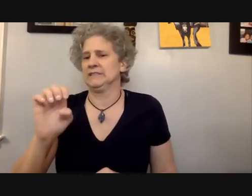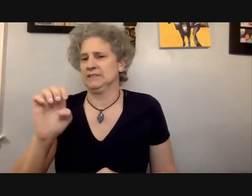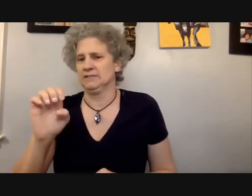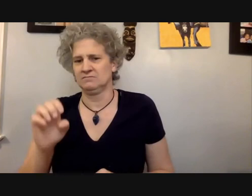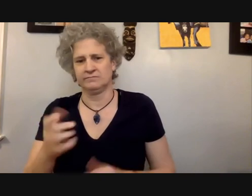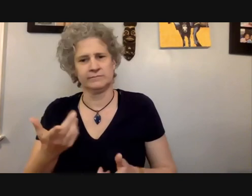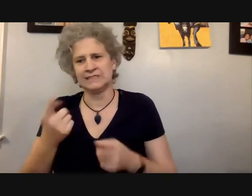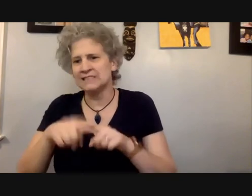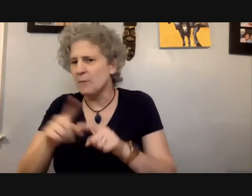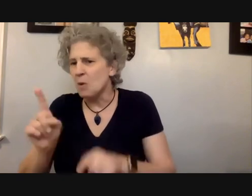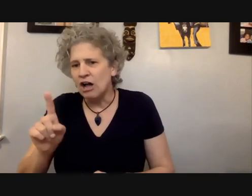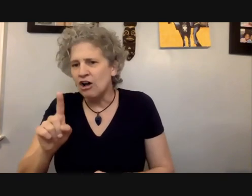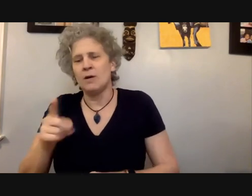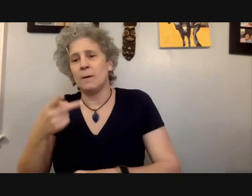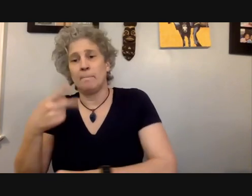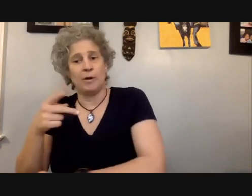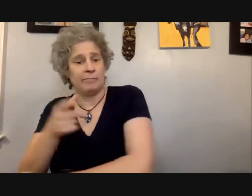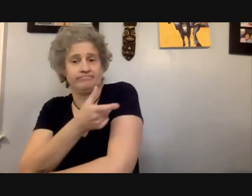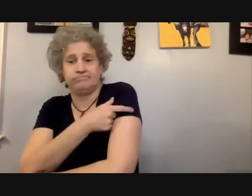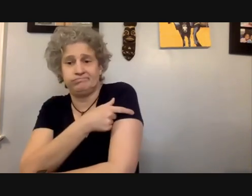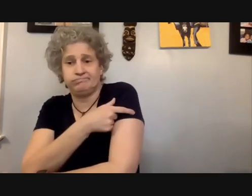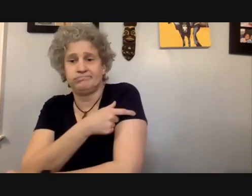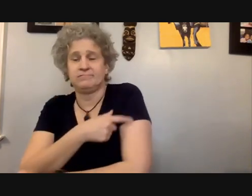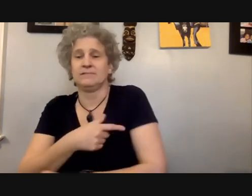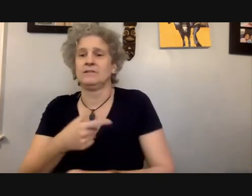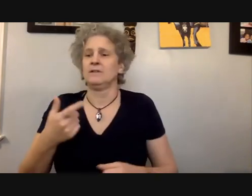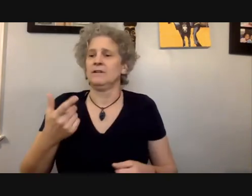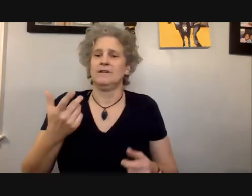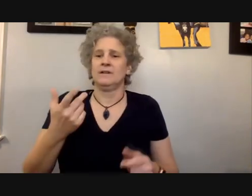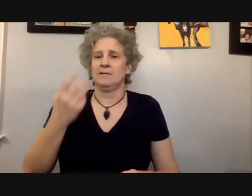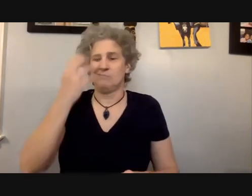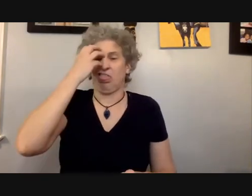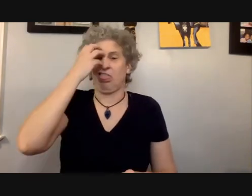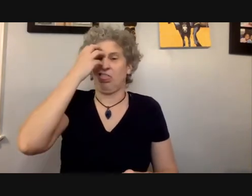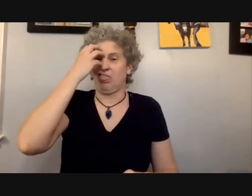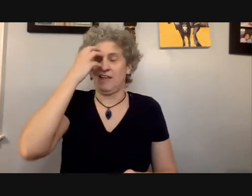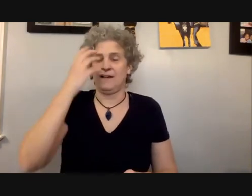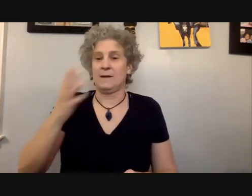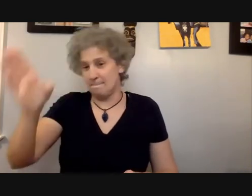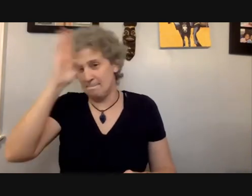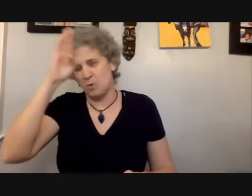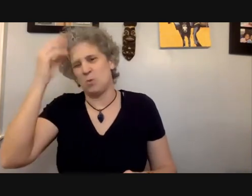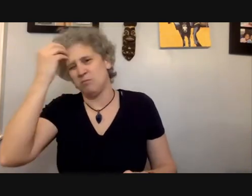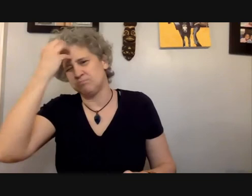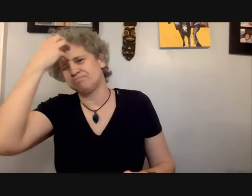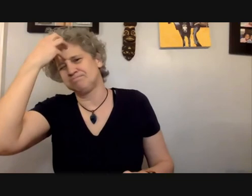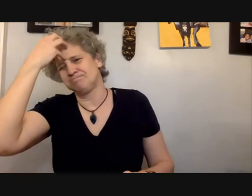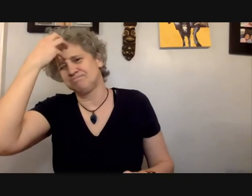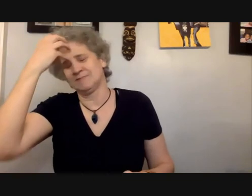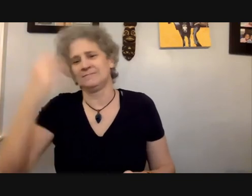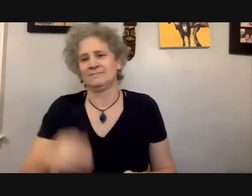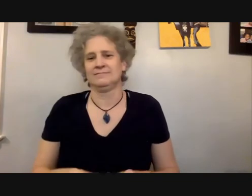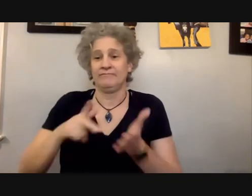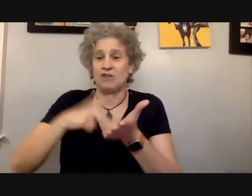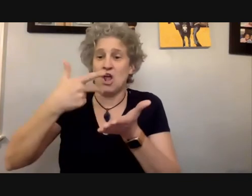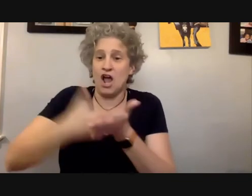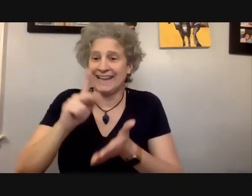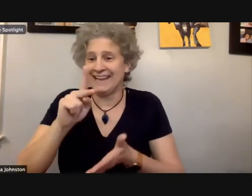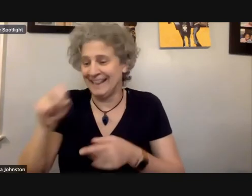And then bruise. I think I've got this on the wrong slide. Really, depending on where it is, you're going to put it in the location of the body where it's located.